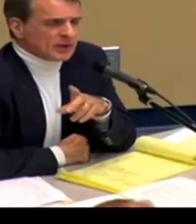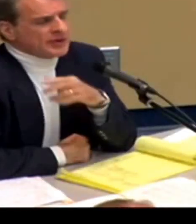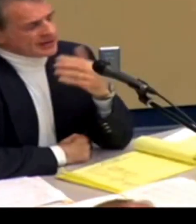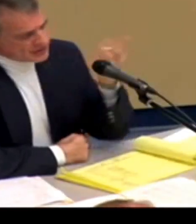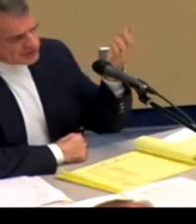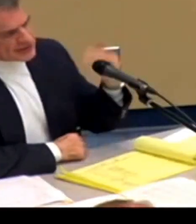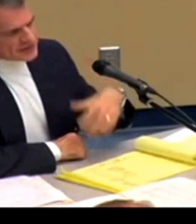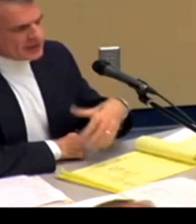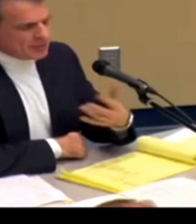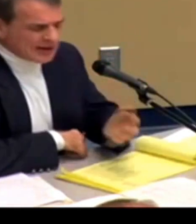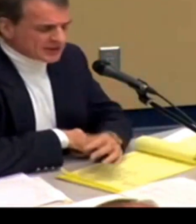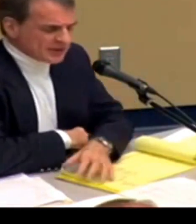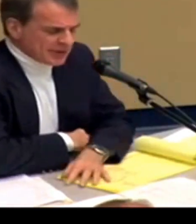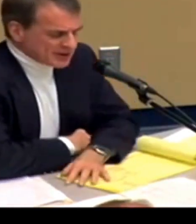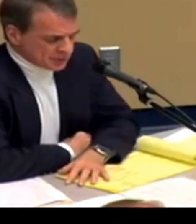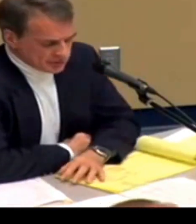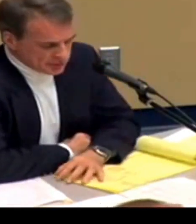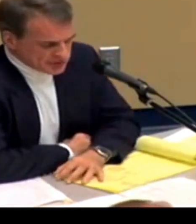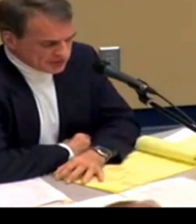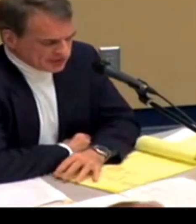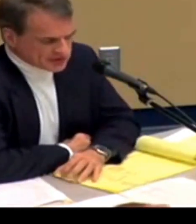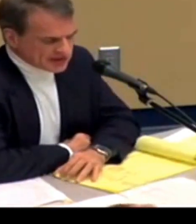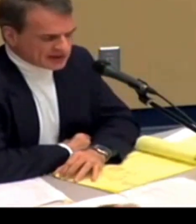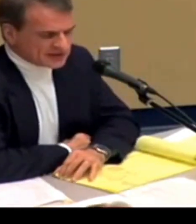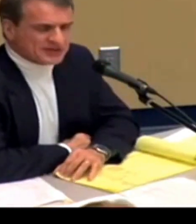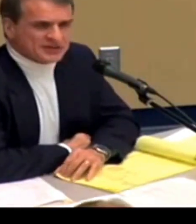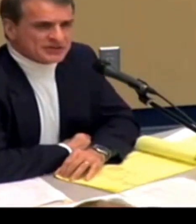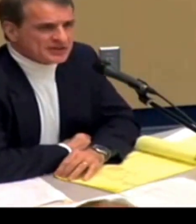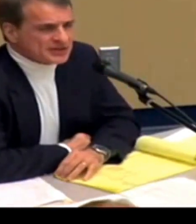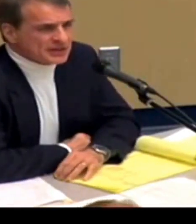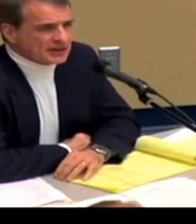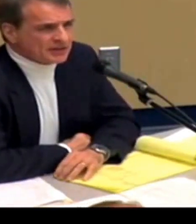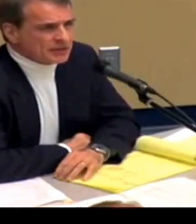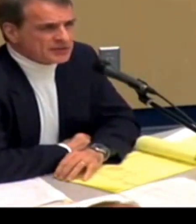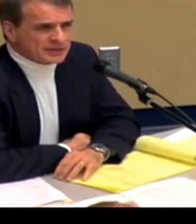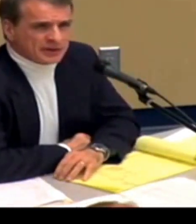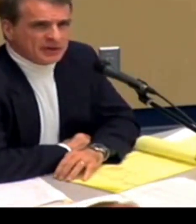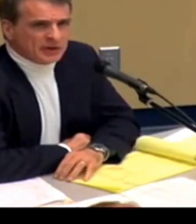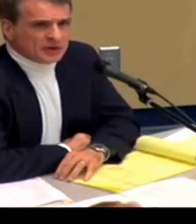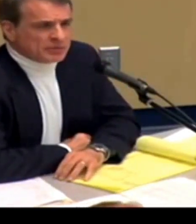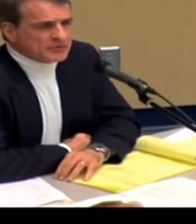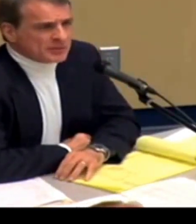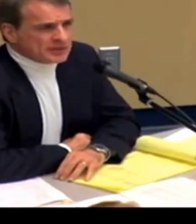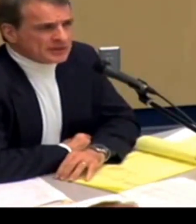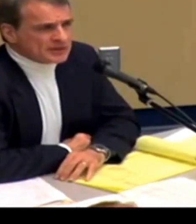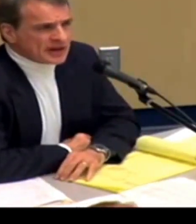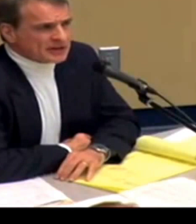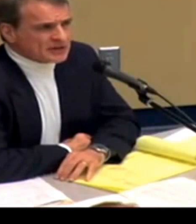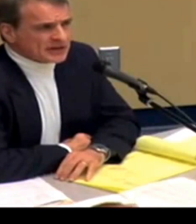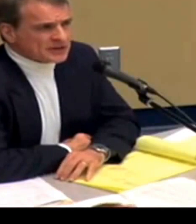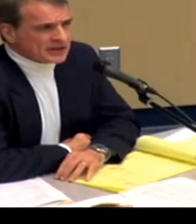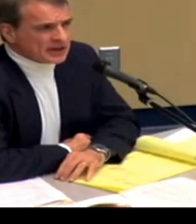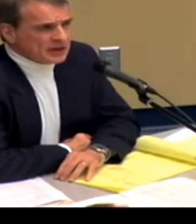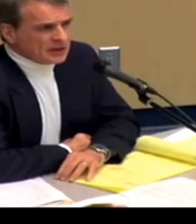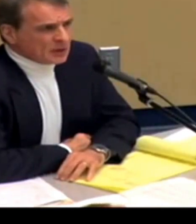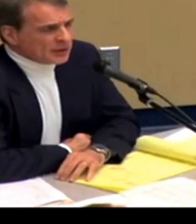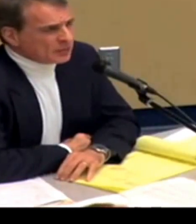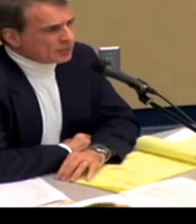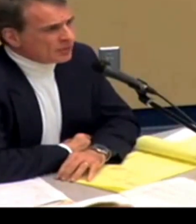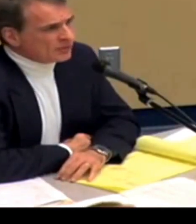to impossible to prove something does not exist. That's silly. Of course you can prove something does not exist. We can prove,